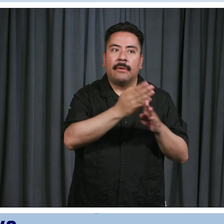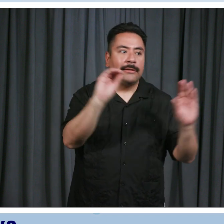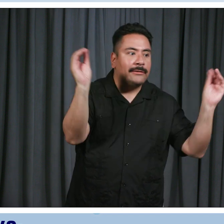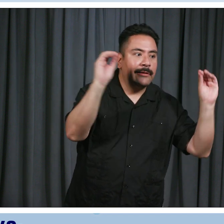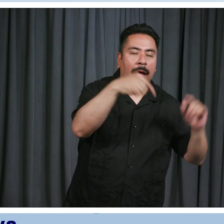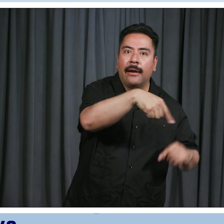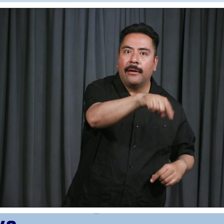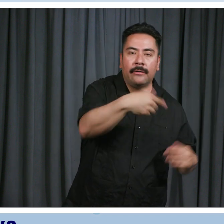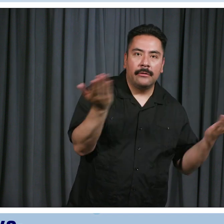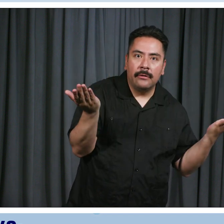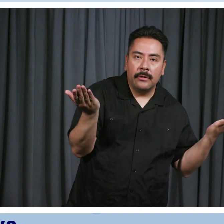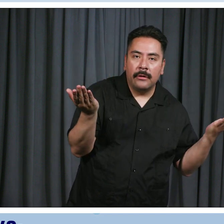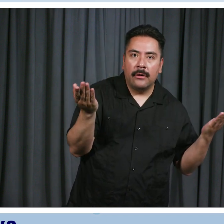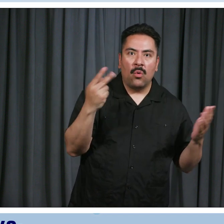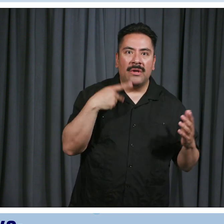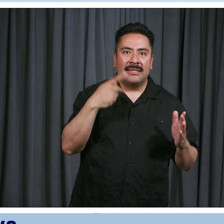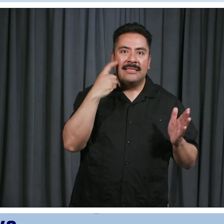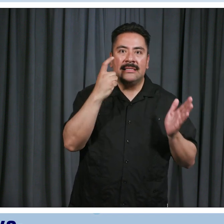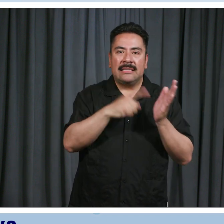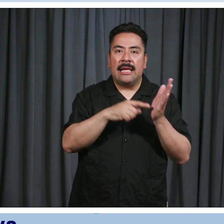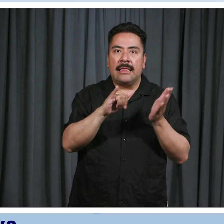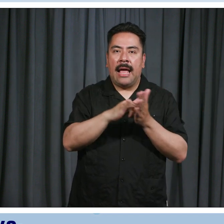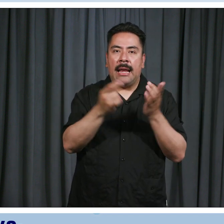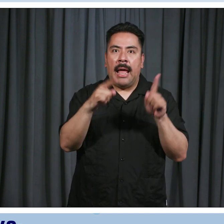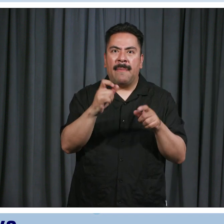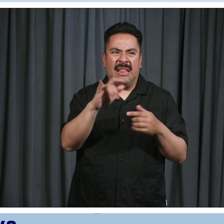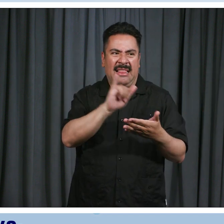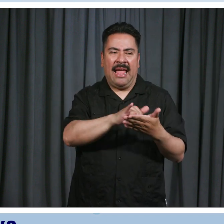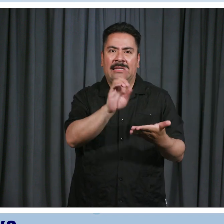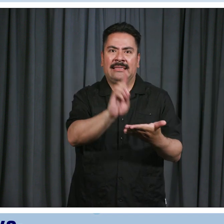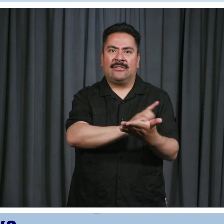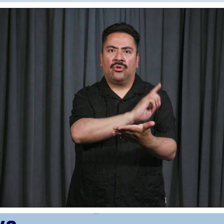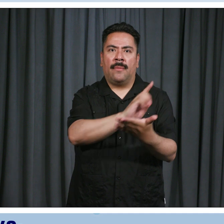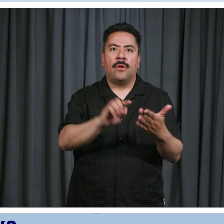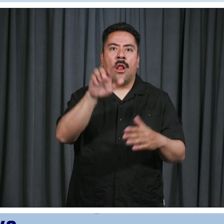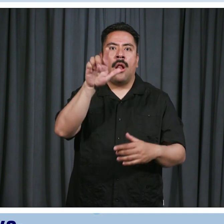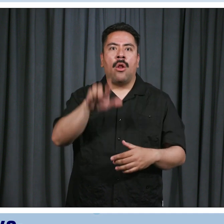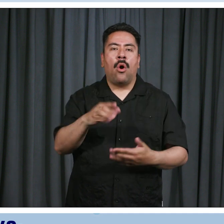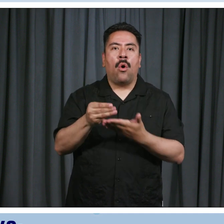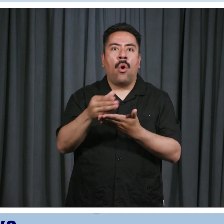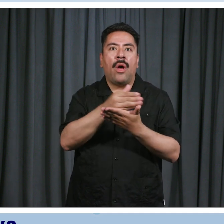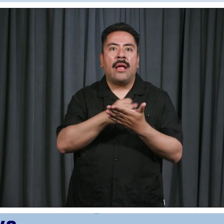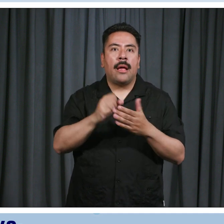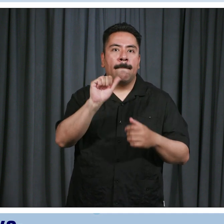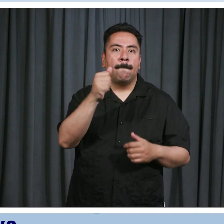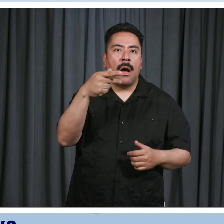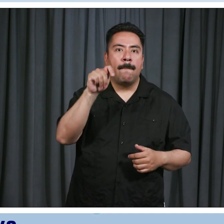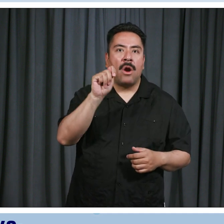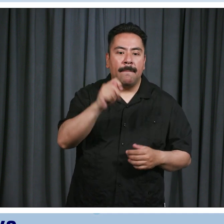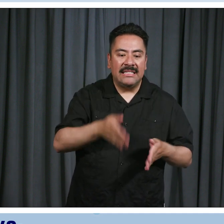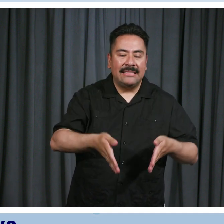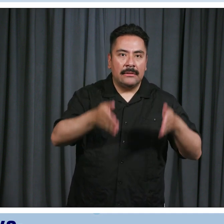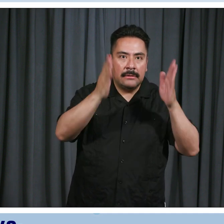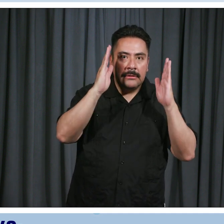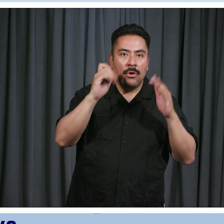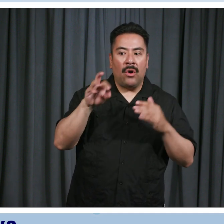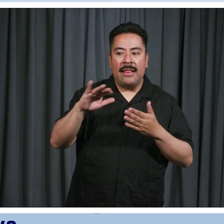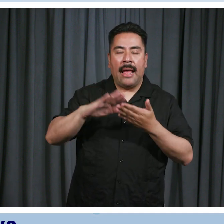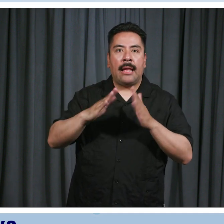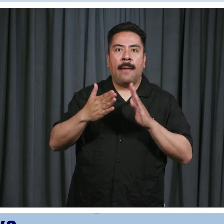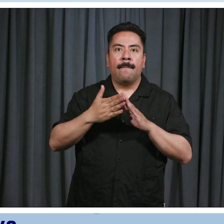that all the time, and that's a discriminatory practice, right? That those low-income apartments in that community are far away from